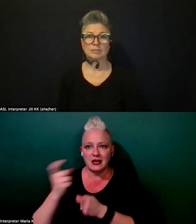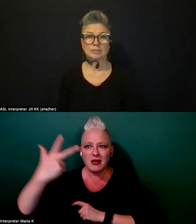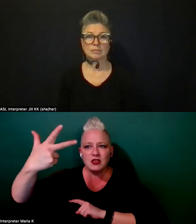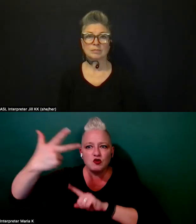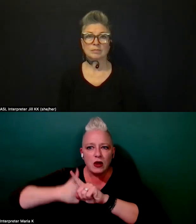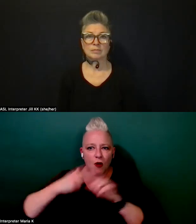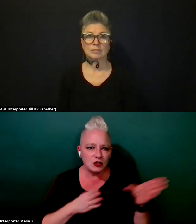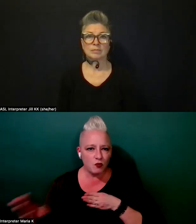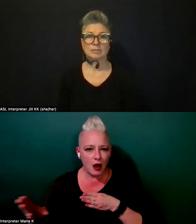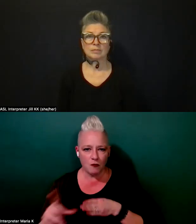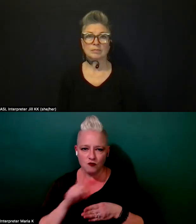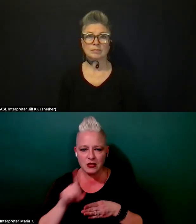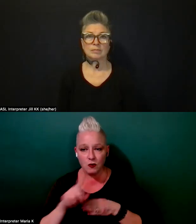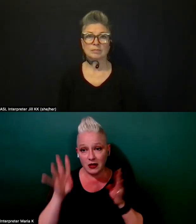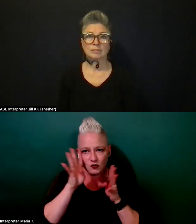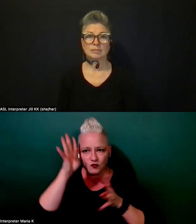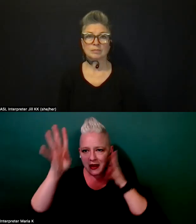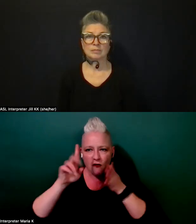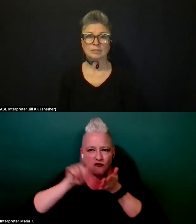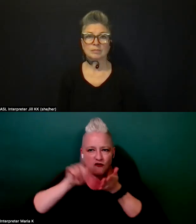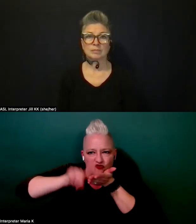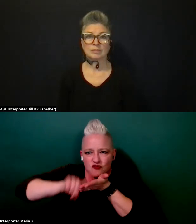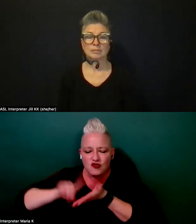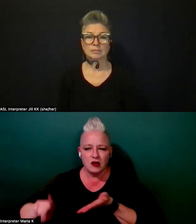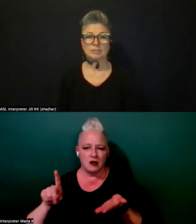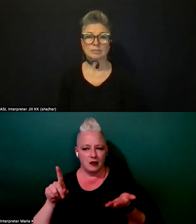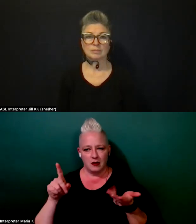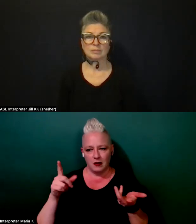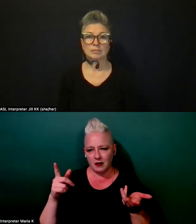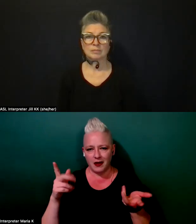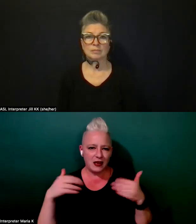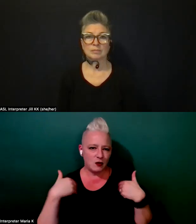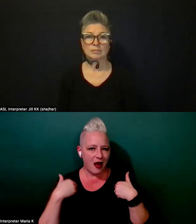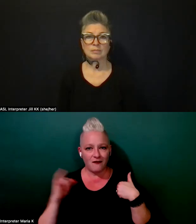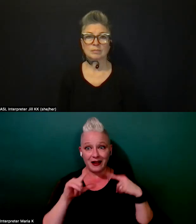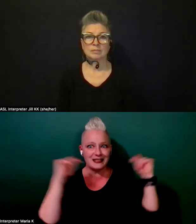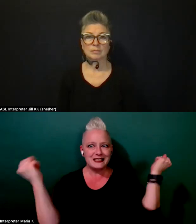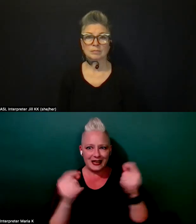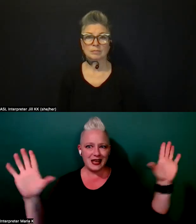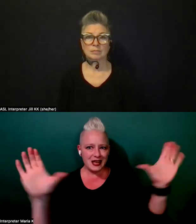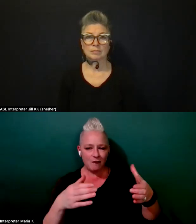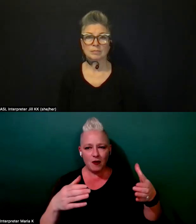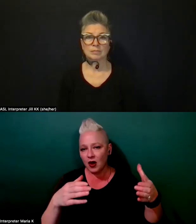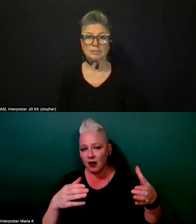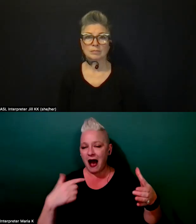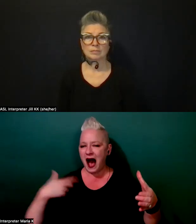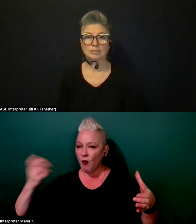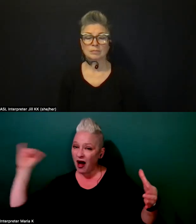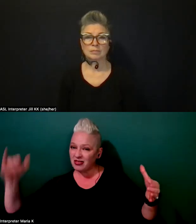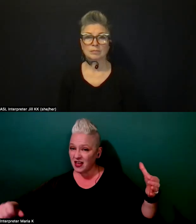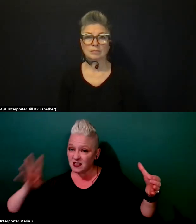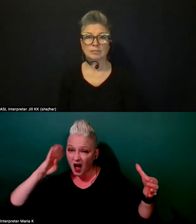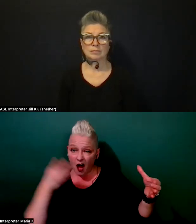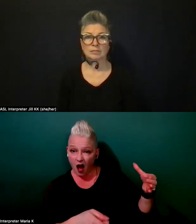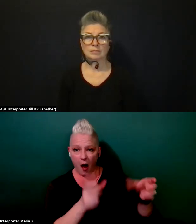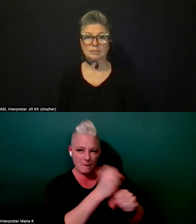it and you get to like really, really creatively explore and you have like a team of people that will like make you whatever you dream of